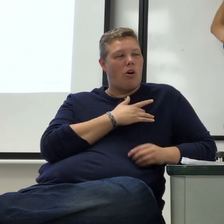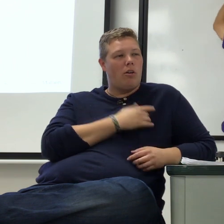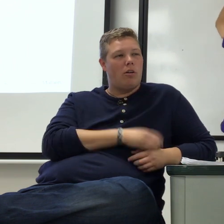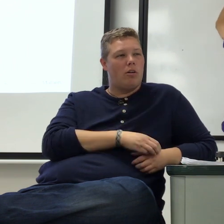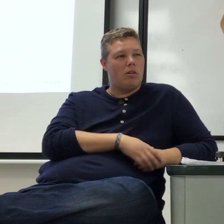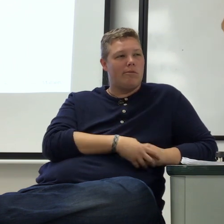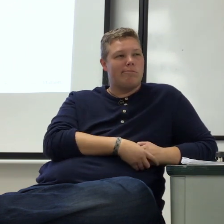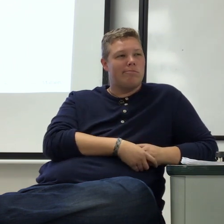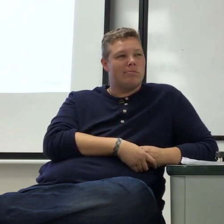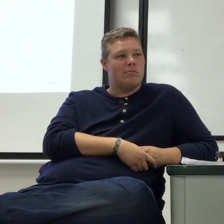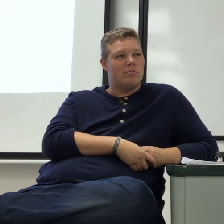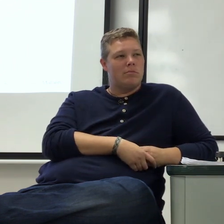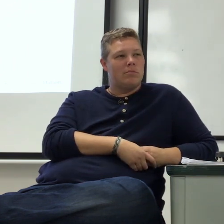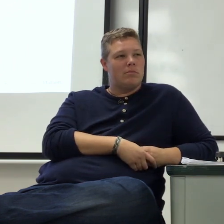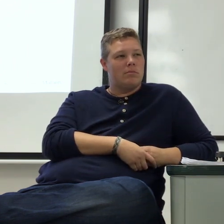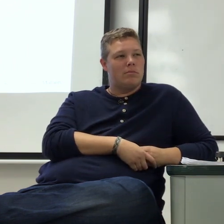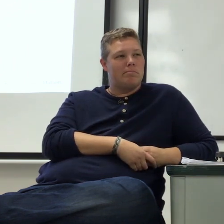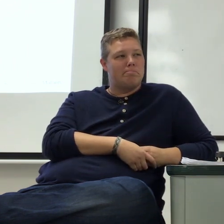Early